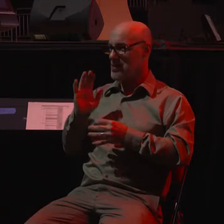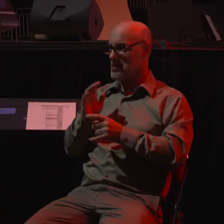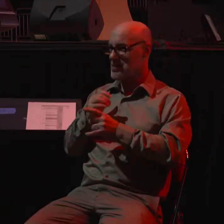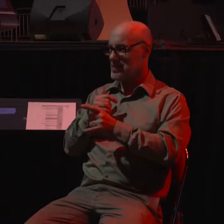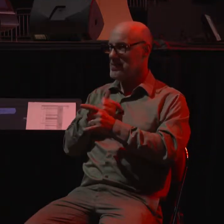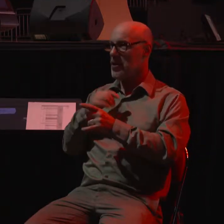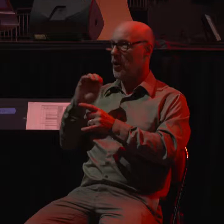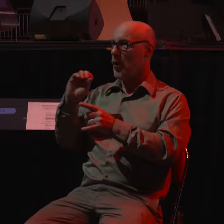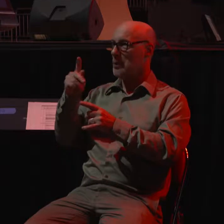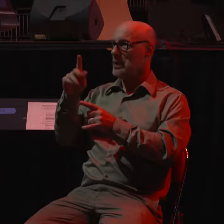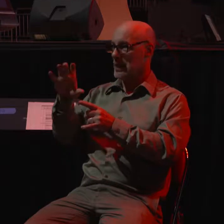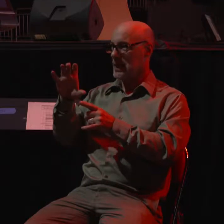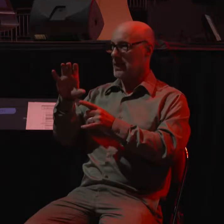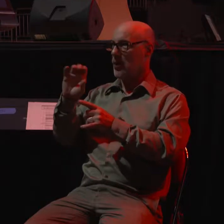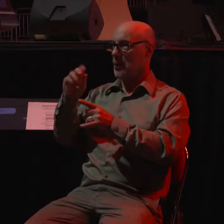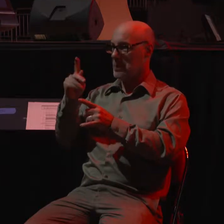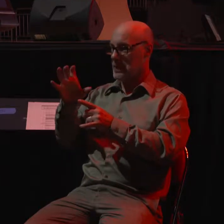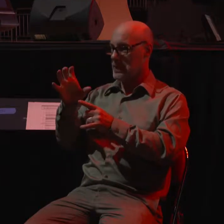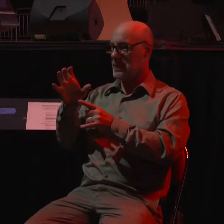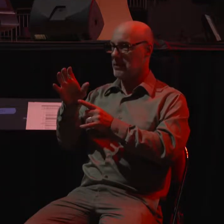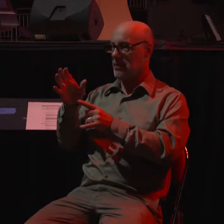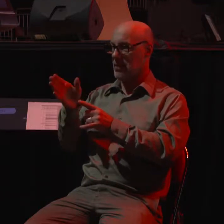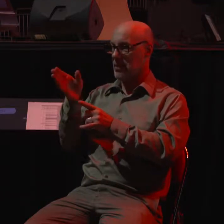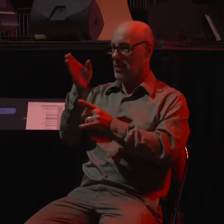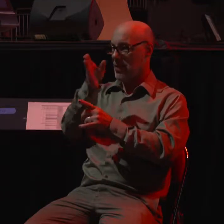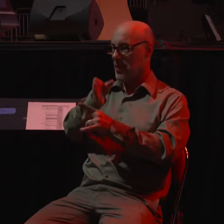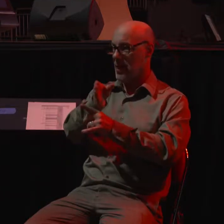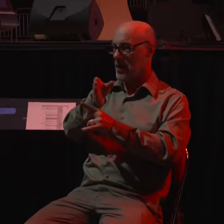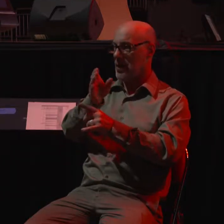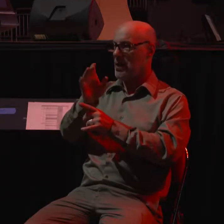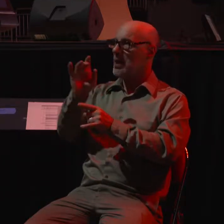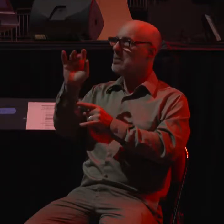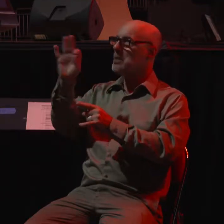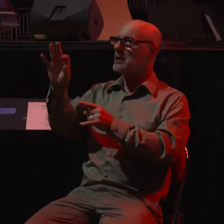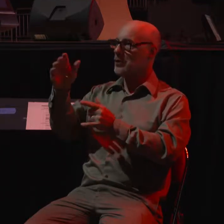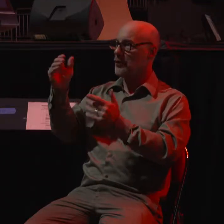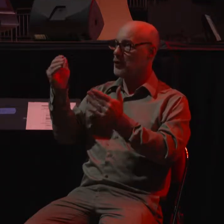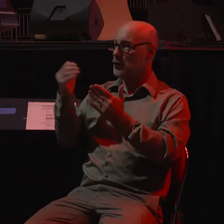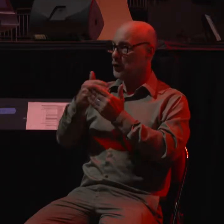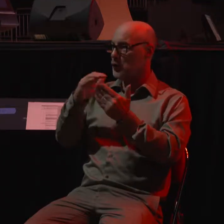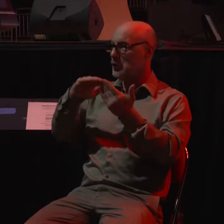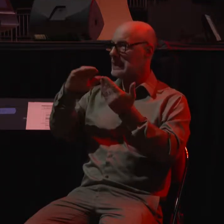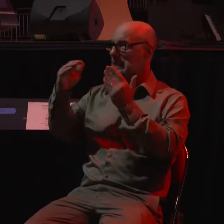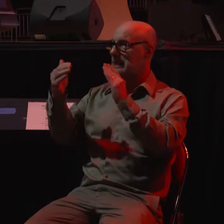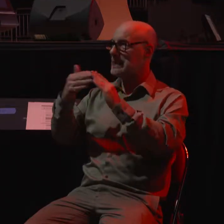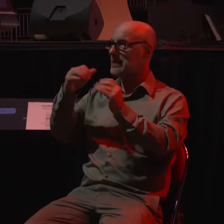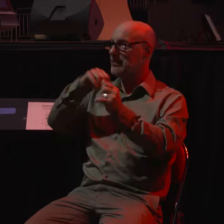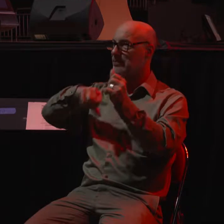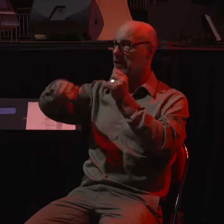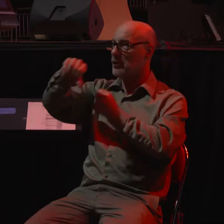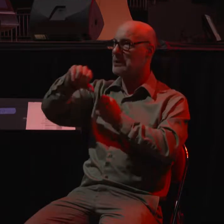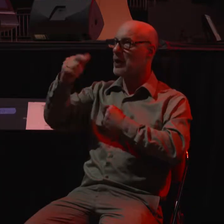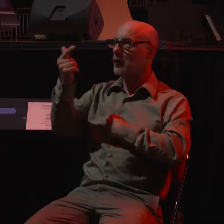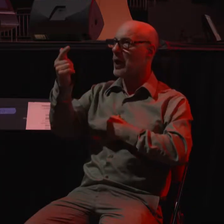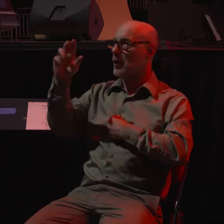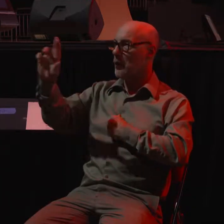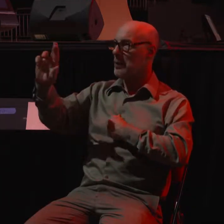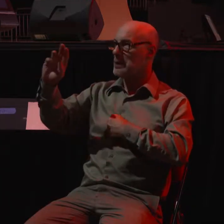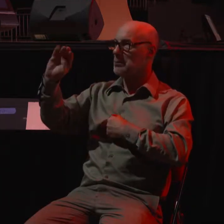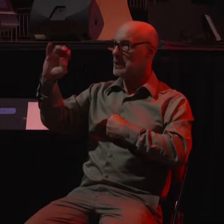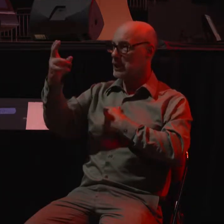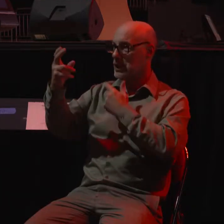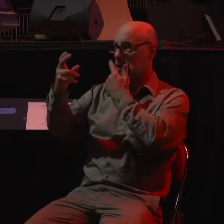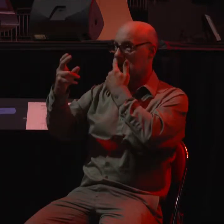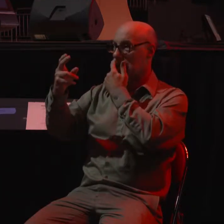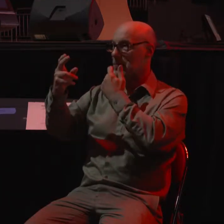Yes, I am, indeed. Amen. Pastor of New City Fellowship up in Michigan. Grand Rapids, Michigan. Grand Rapids, Michigan. Yeah. Excellent. All right.